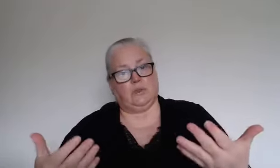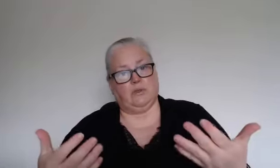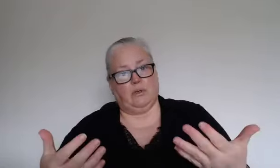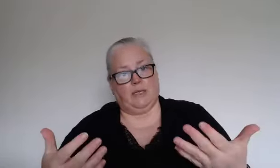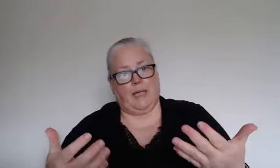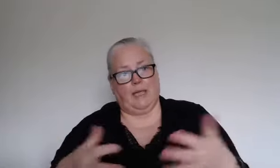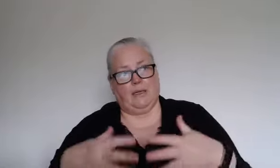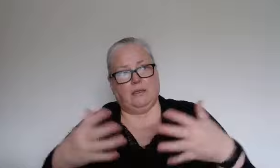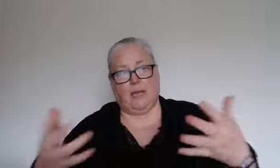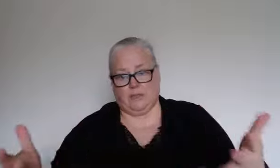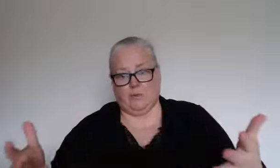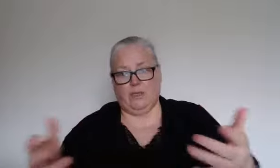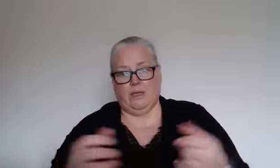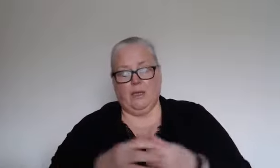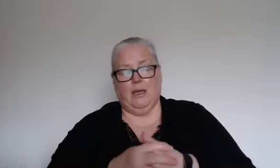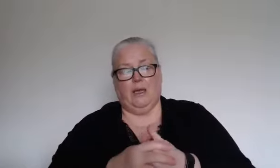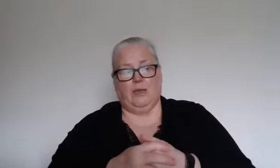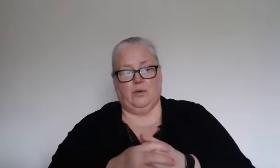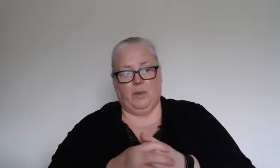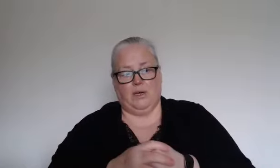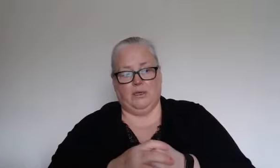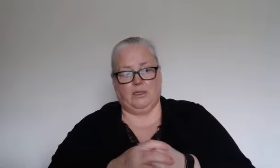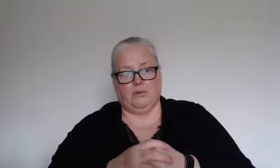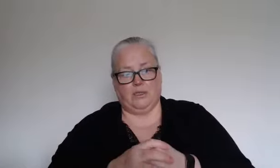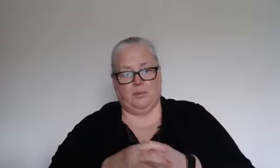all again next week. New blog, new topic